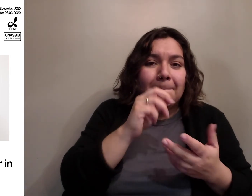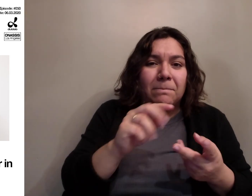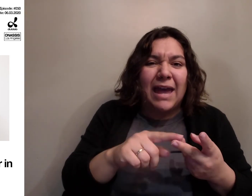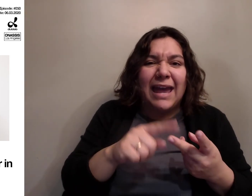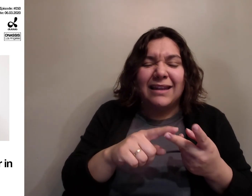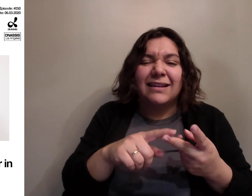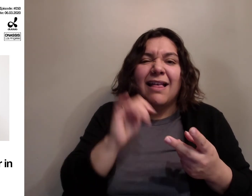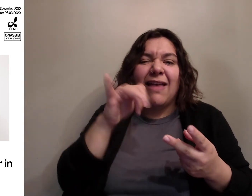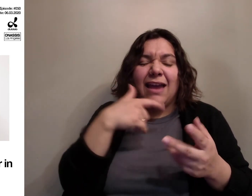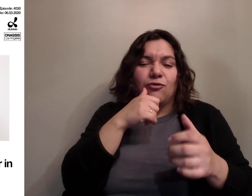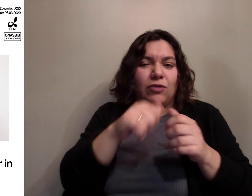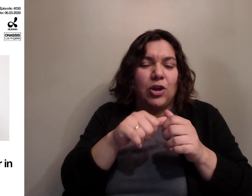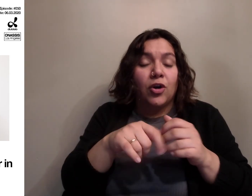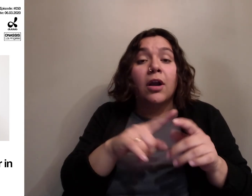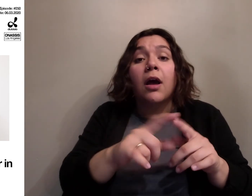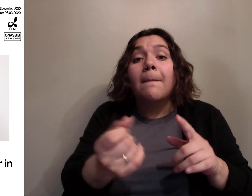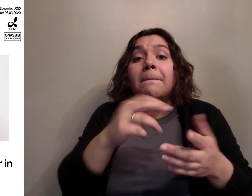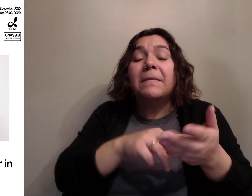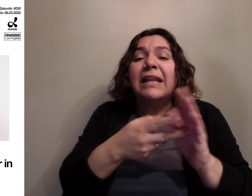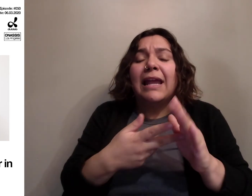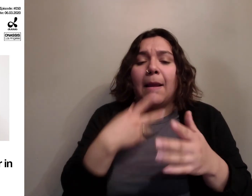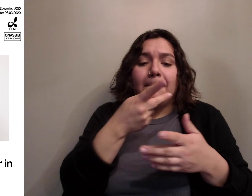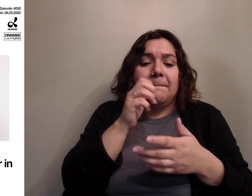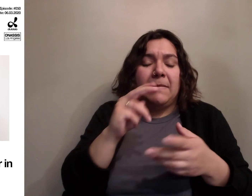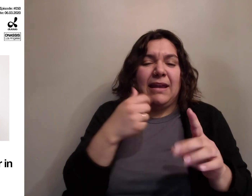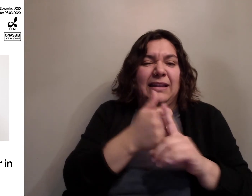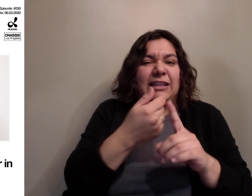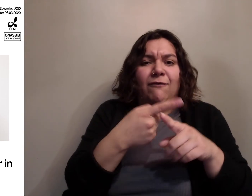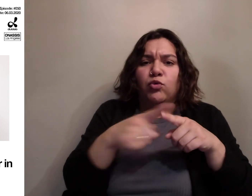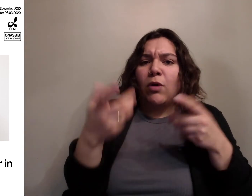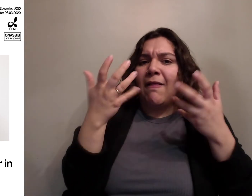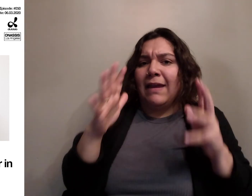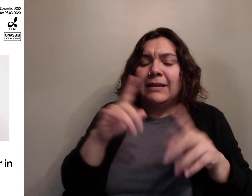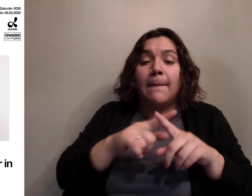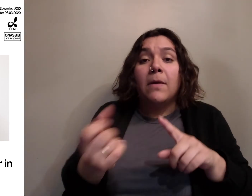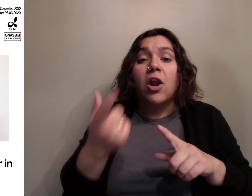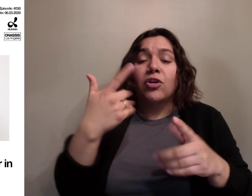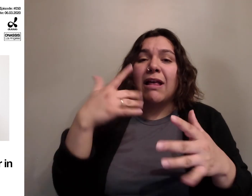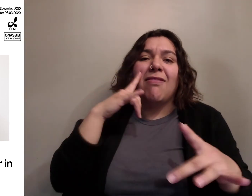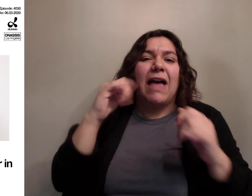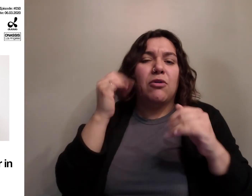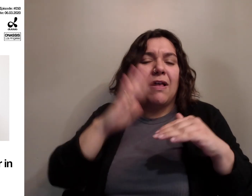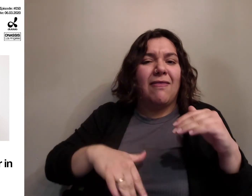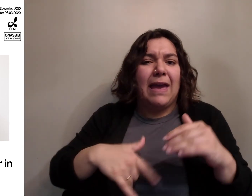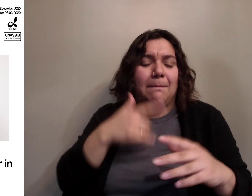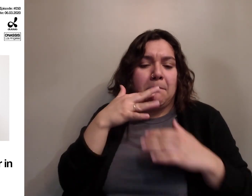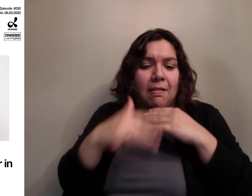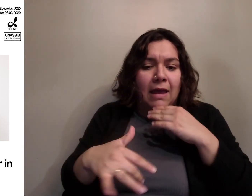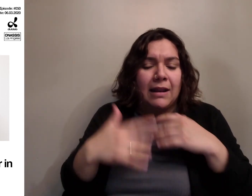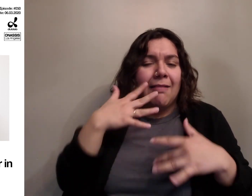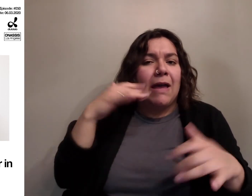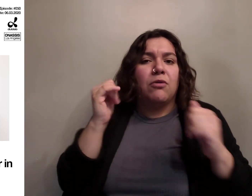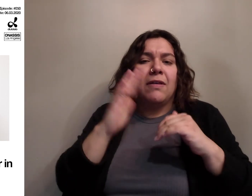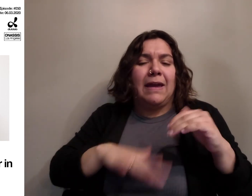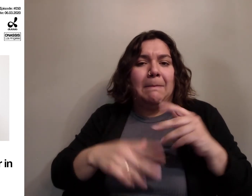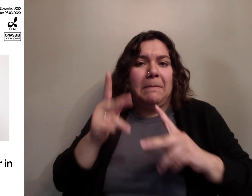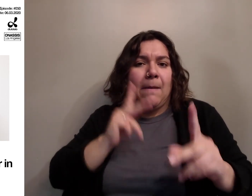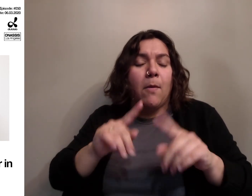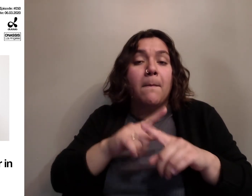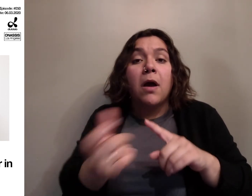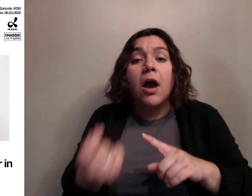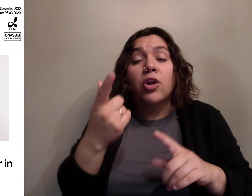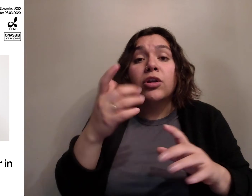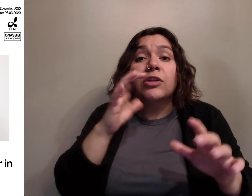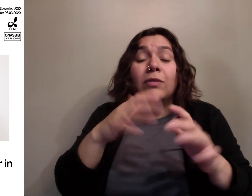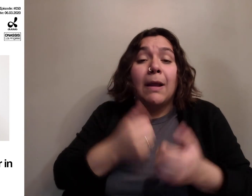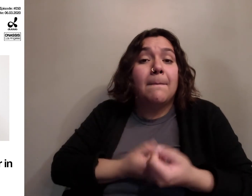knife or gun is a pen or clothes. A pen is only a sword of feelings, not a home, not louder than a bomb. It's not flesh or blood, not a